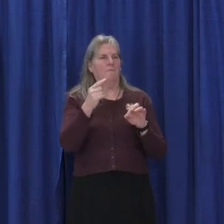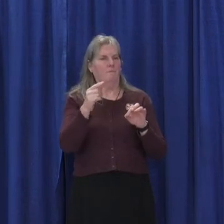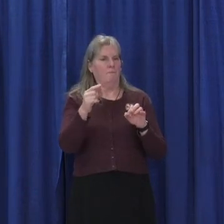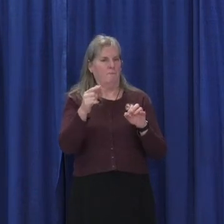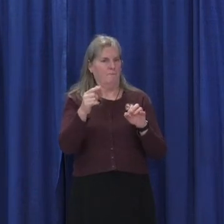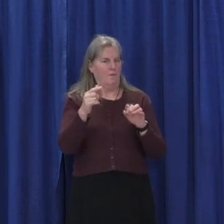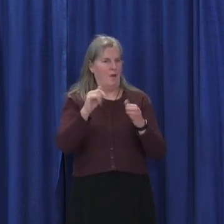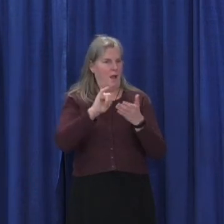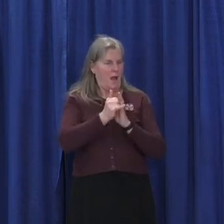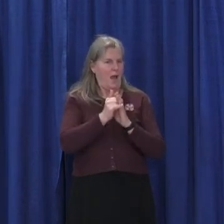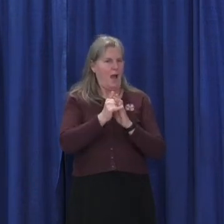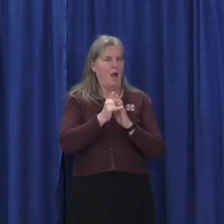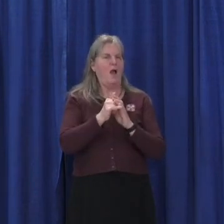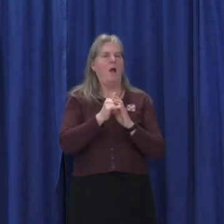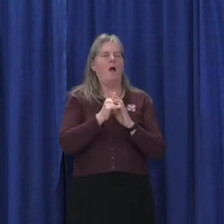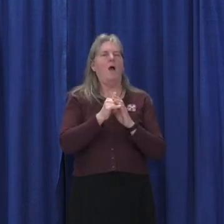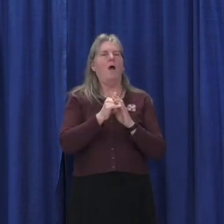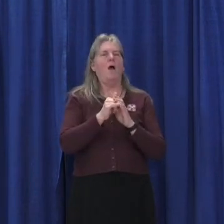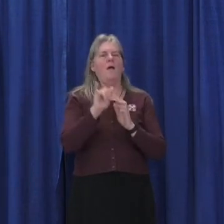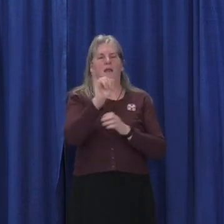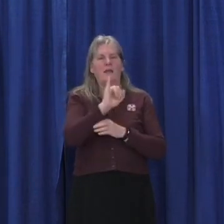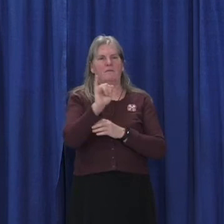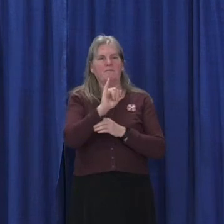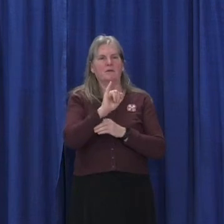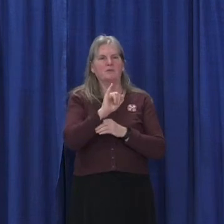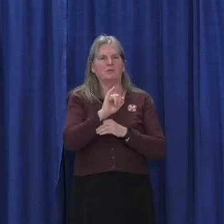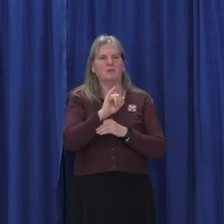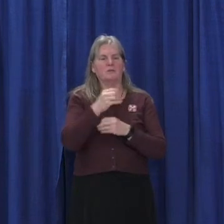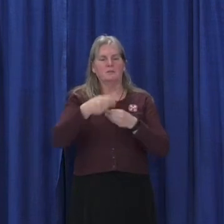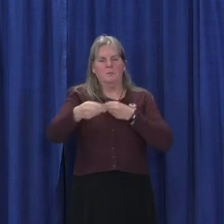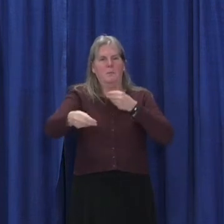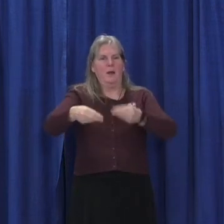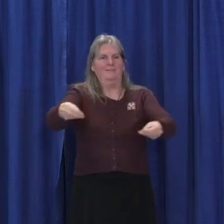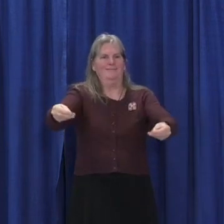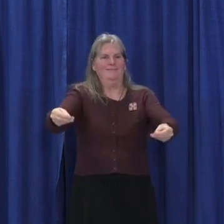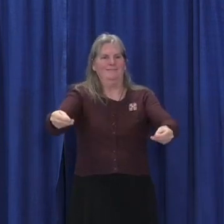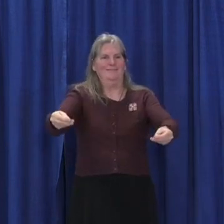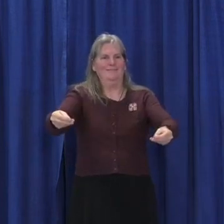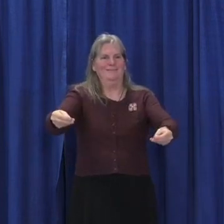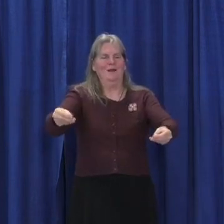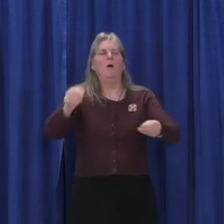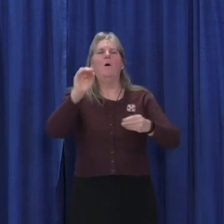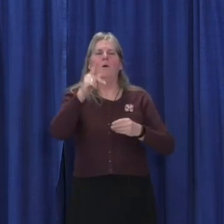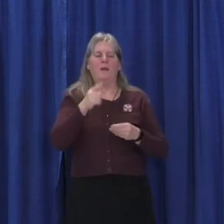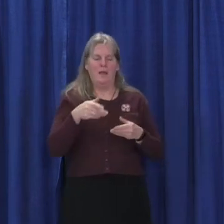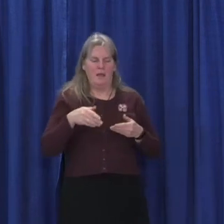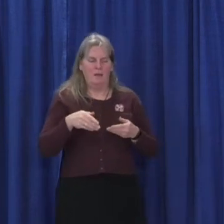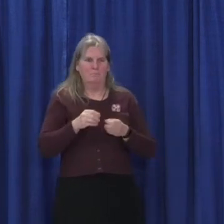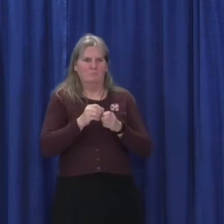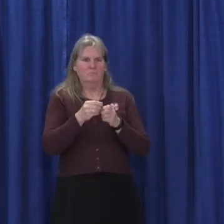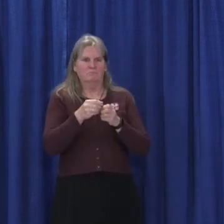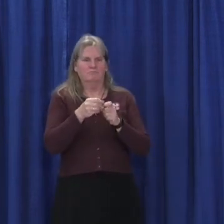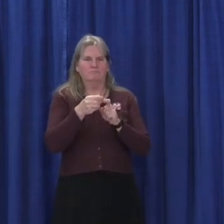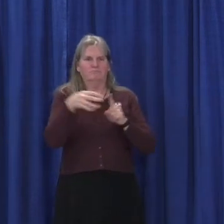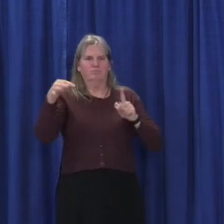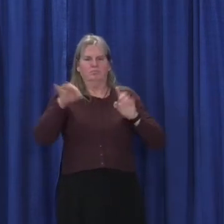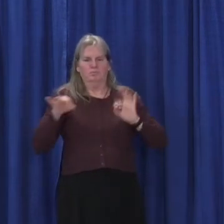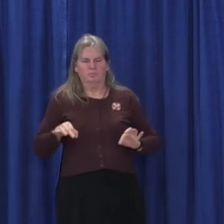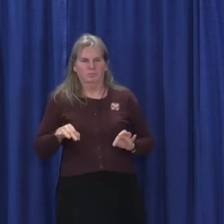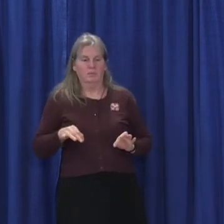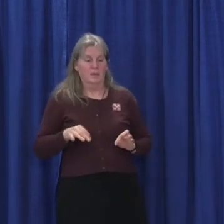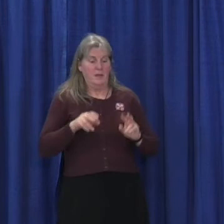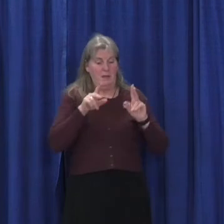infection occurs. And this is actually something I've been wanting to say, so I'll take this opportunity. A